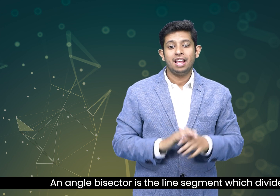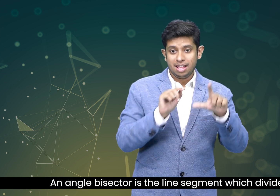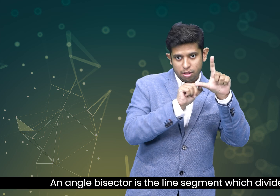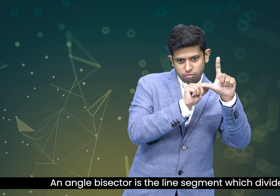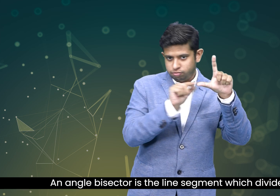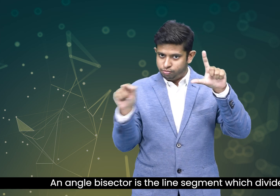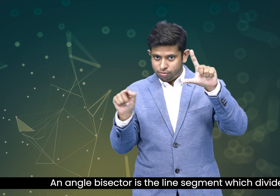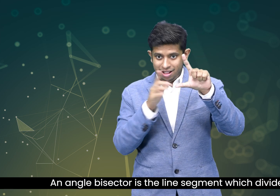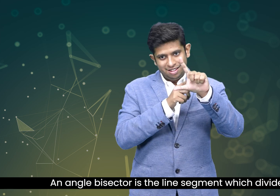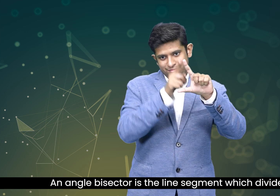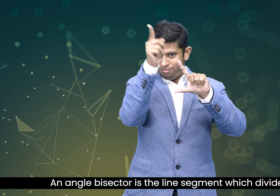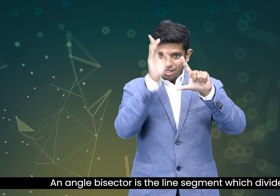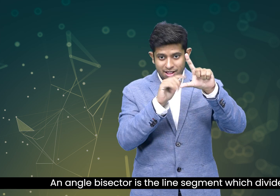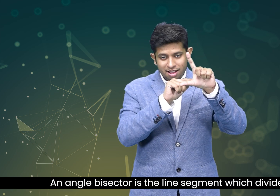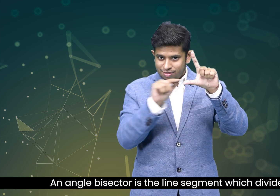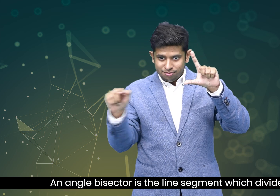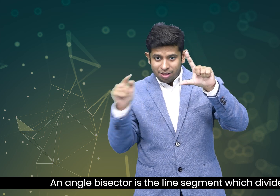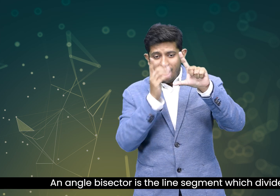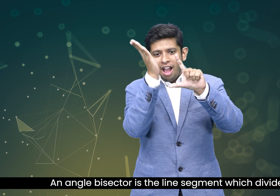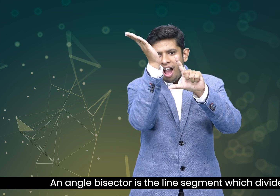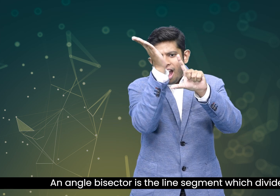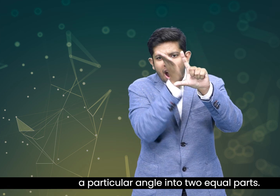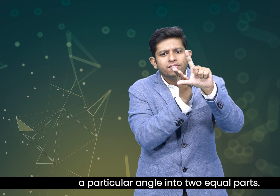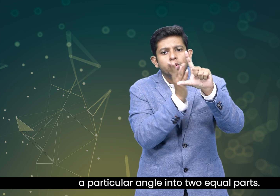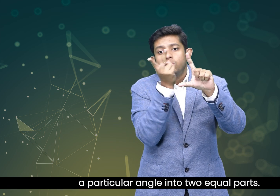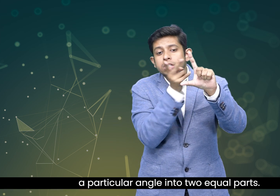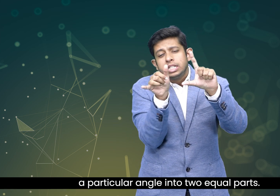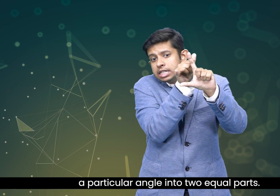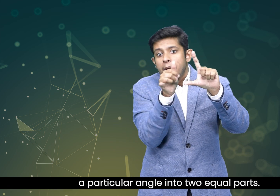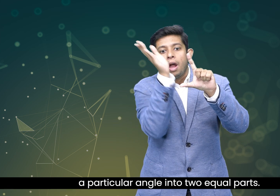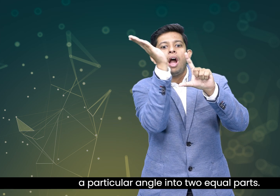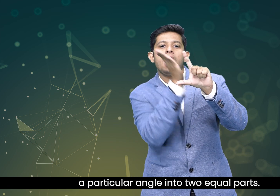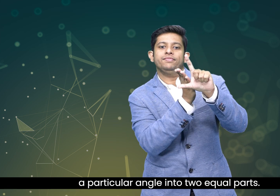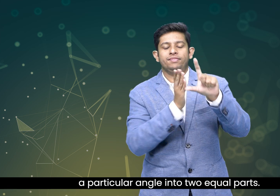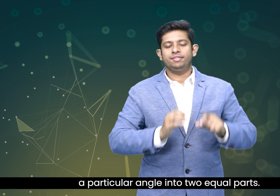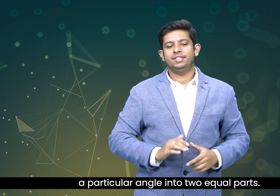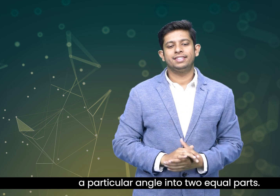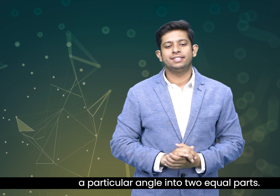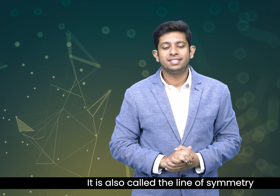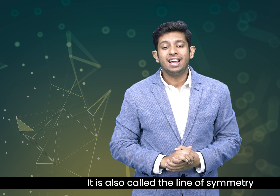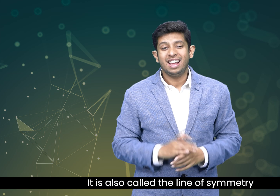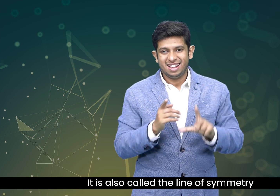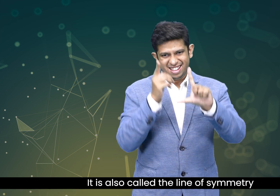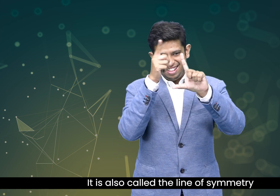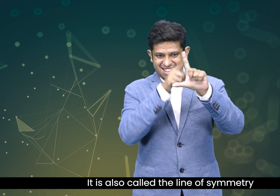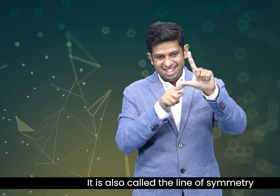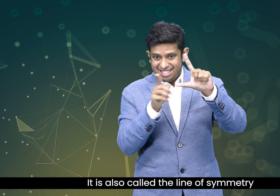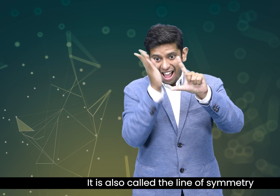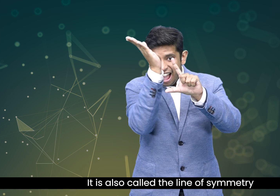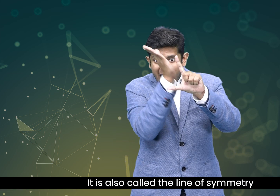An angle bisector is the line segment which divides a particular angle into two equal parts. It is also called the line